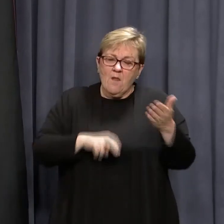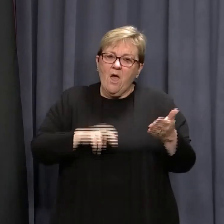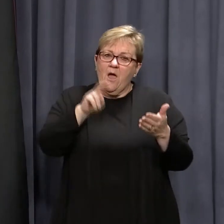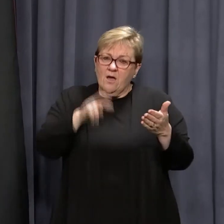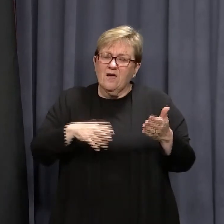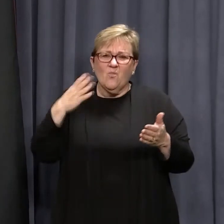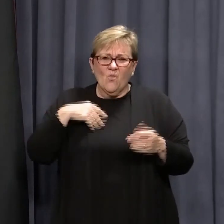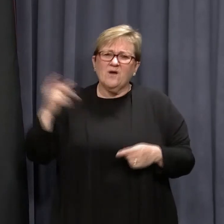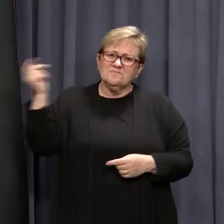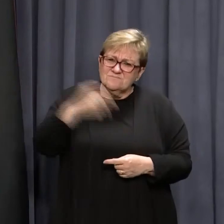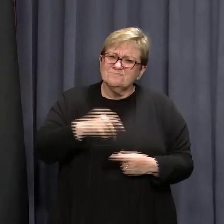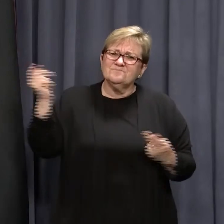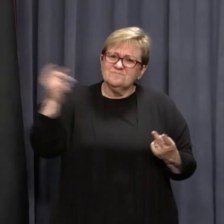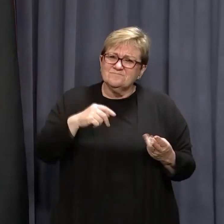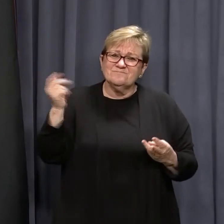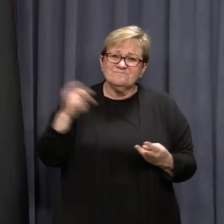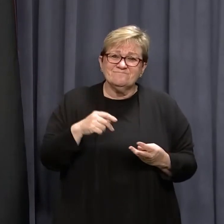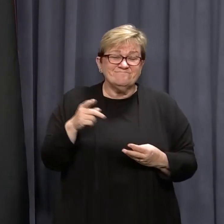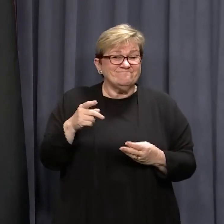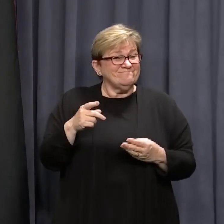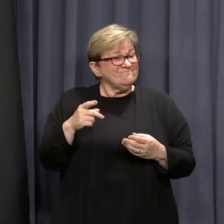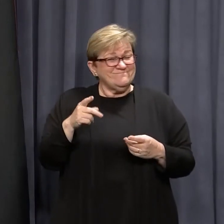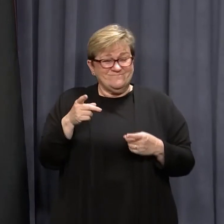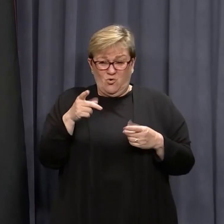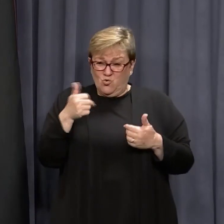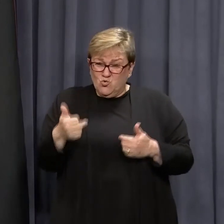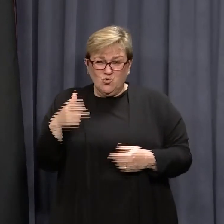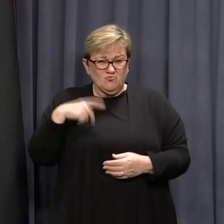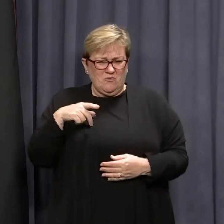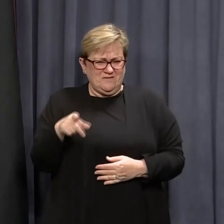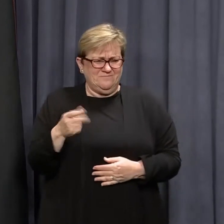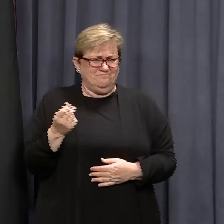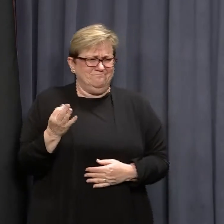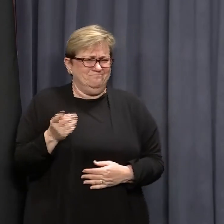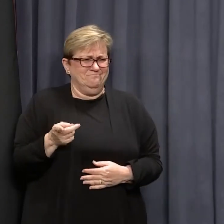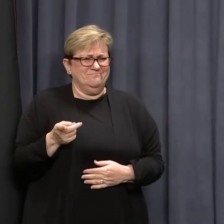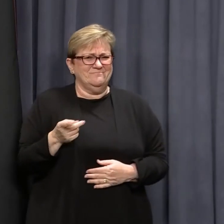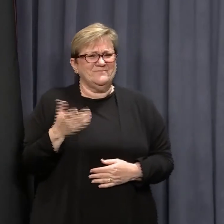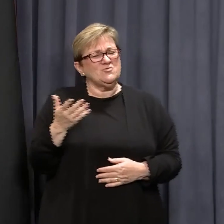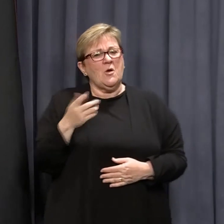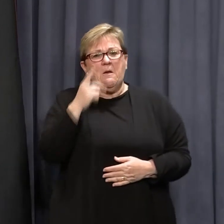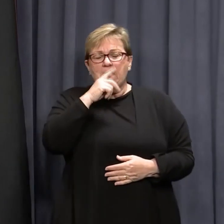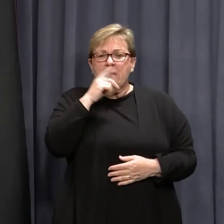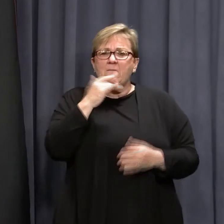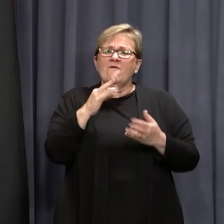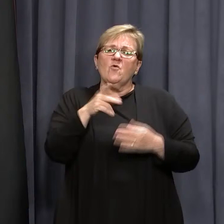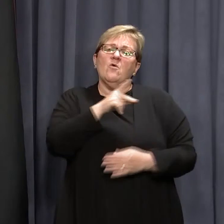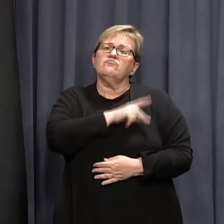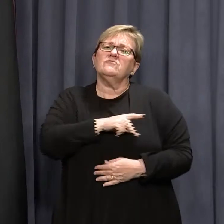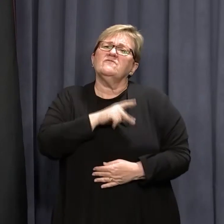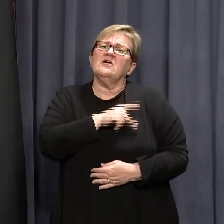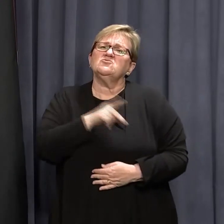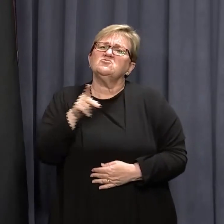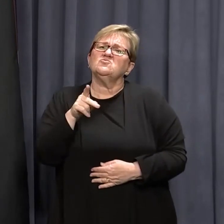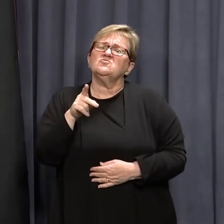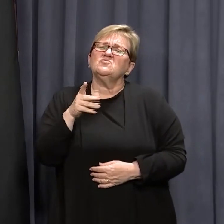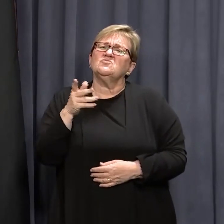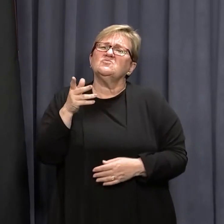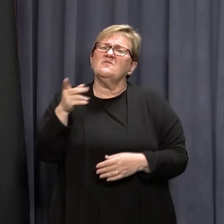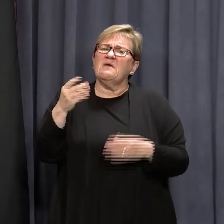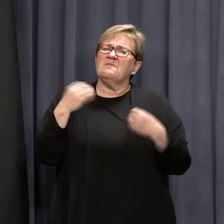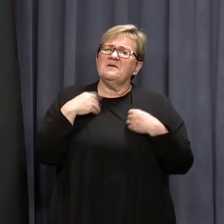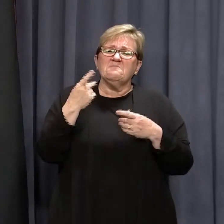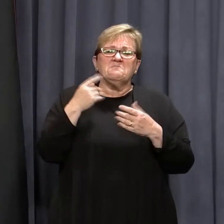to come, and they haven't all been valid. So these people do that for a professional living. There's obviously a